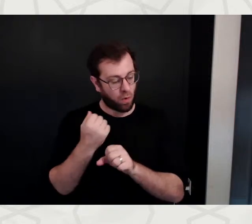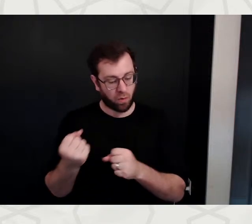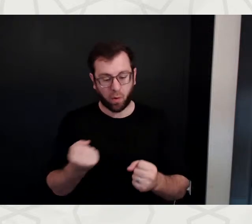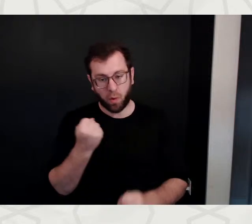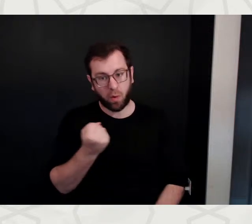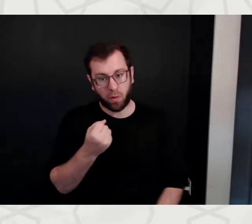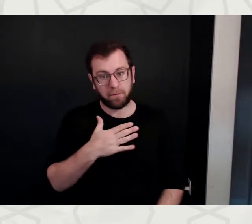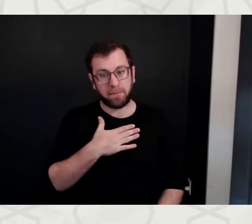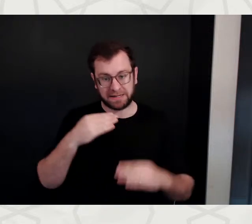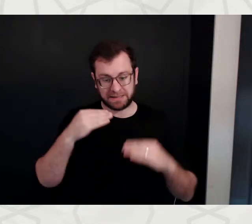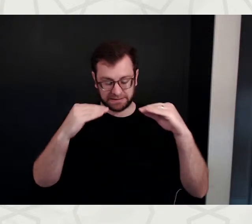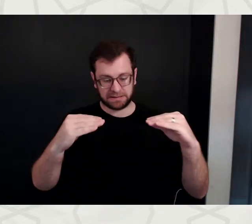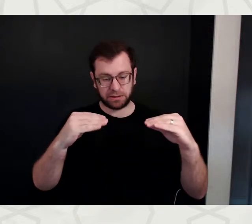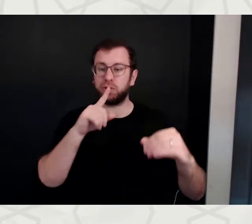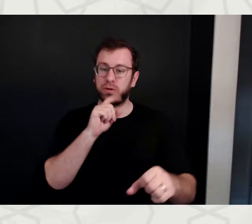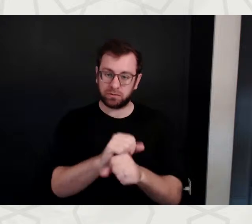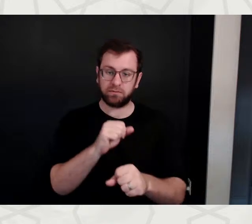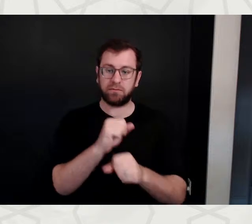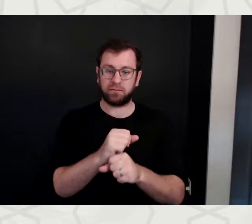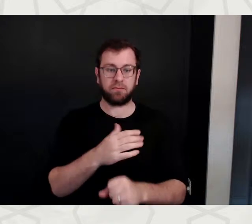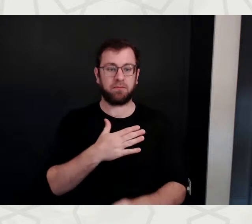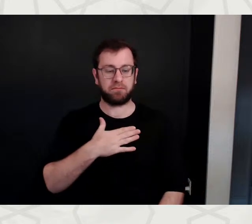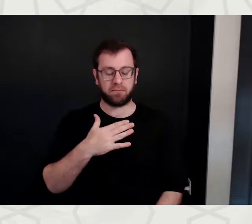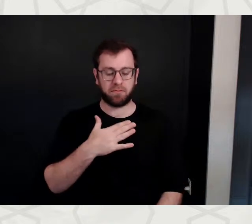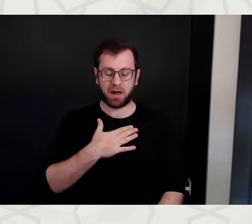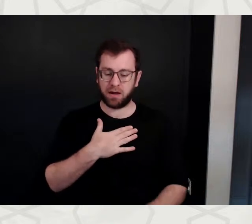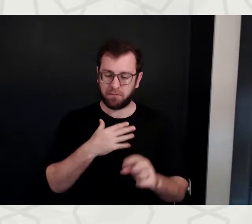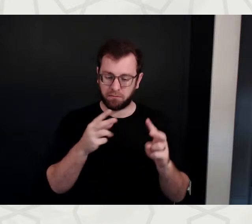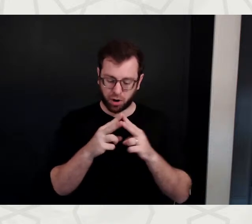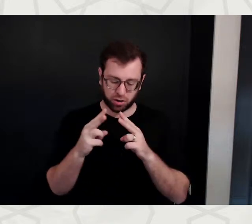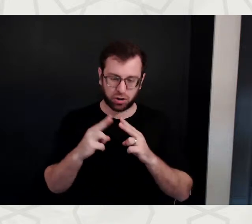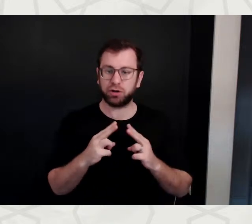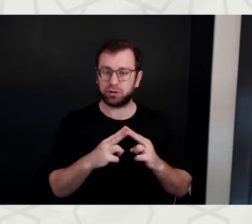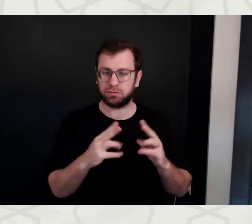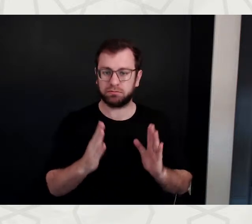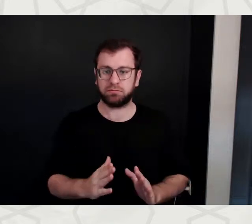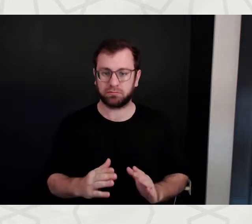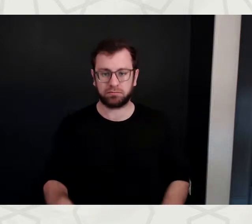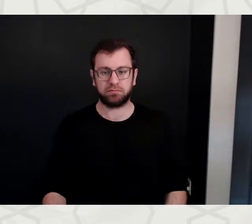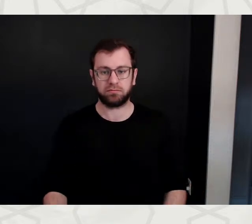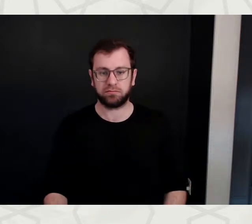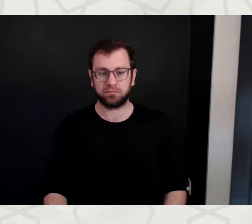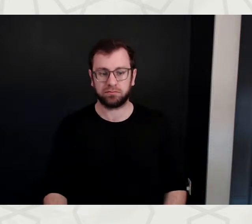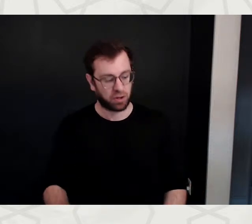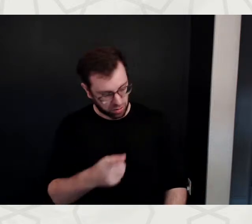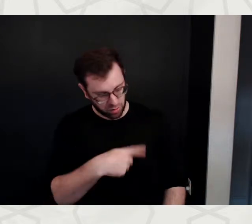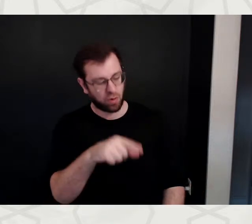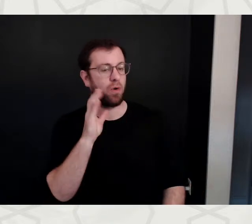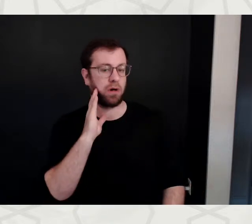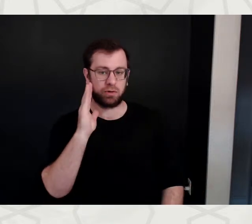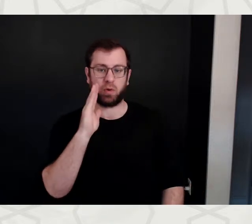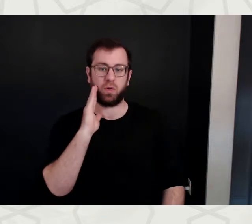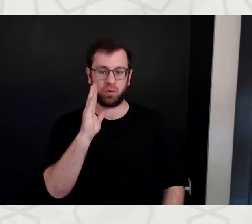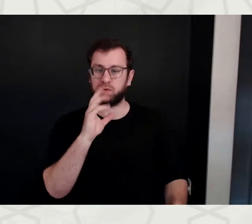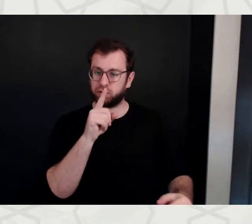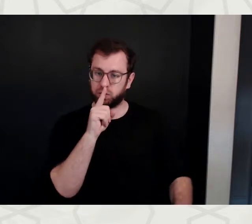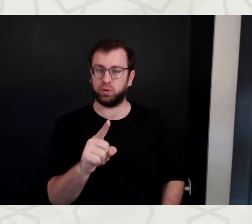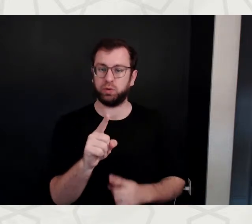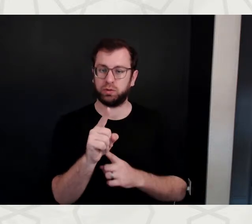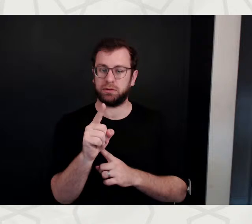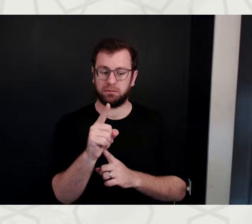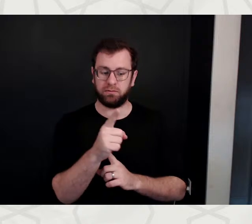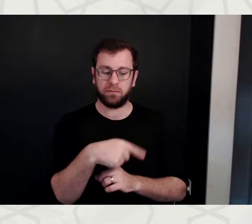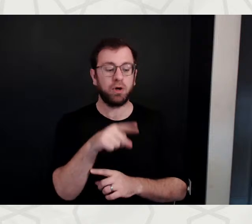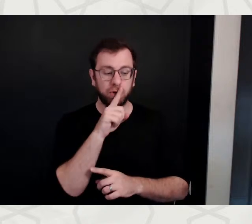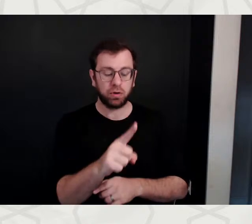you are really my disciples. Then you will know the truth, and the truth